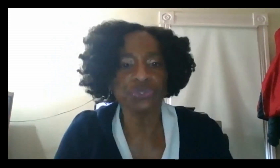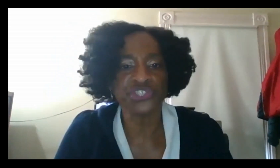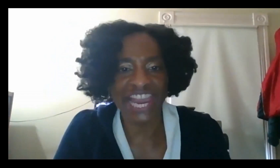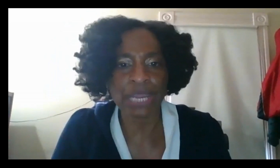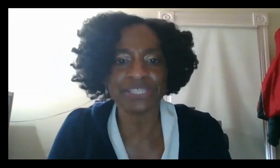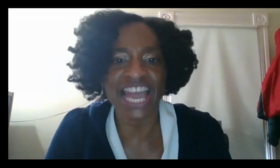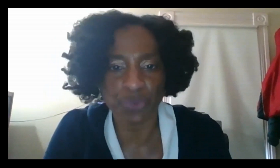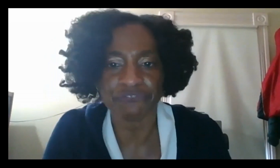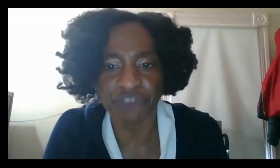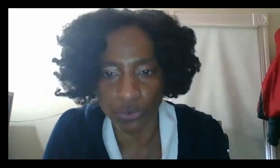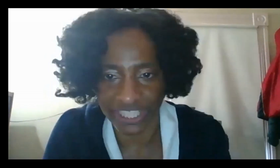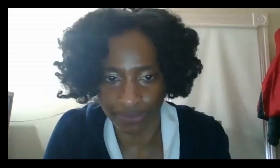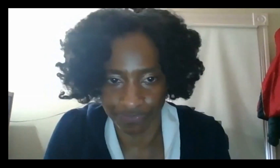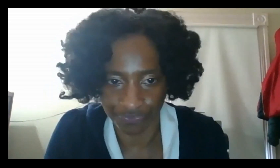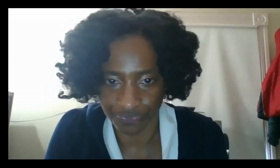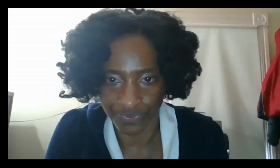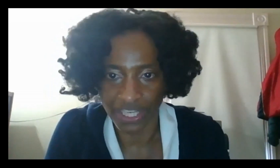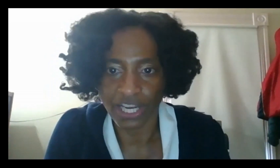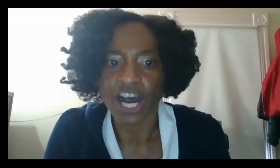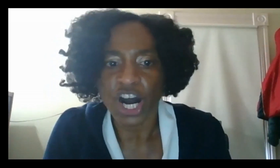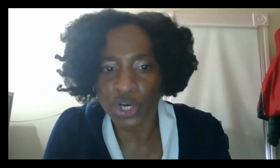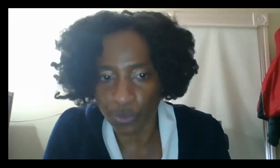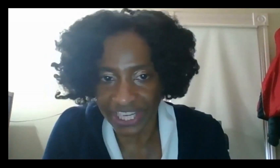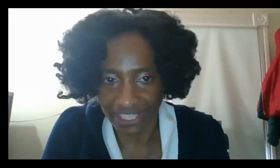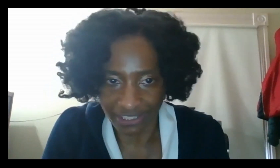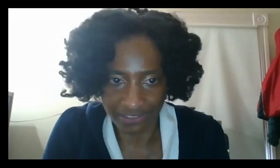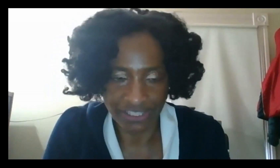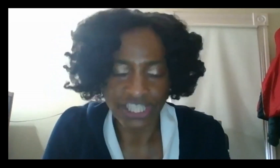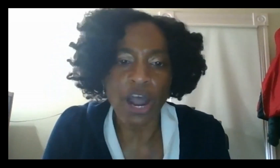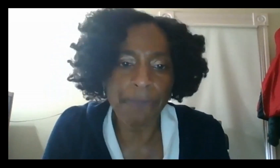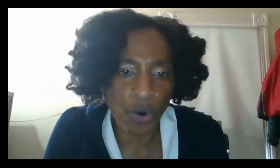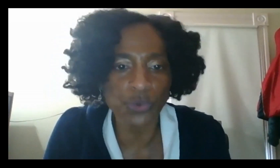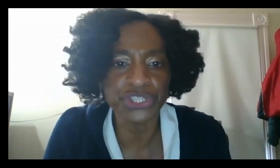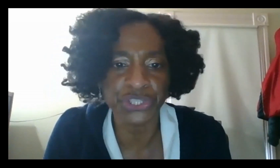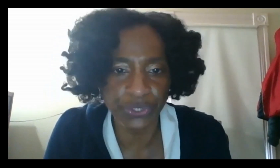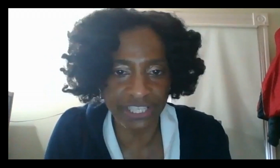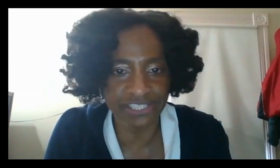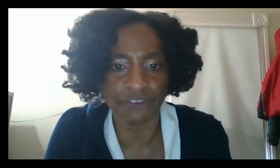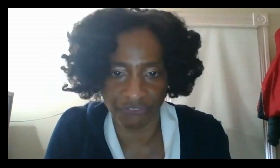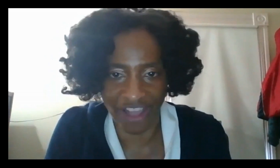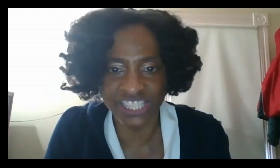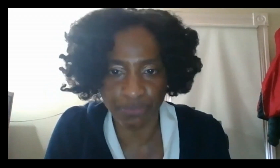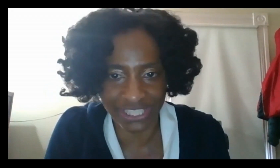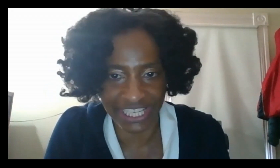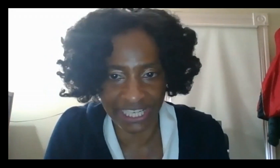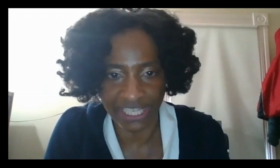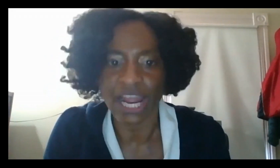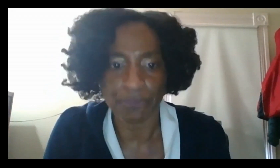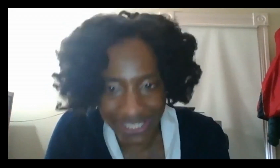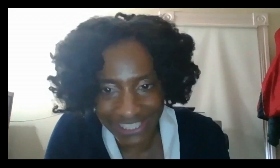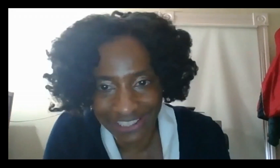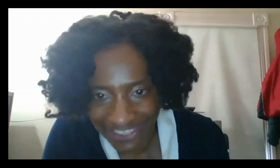Do you, James Edward Foley, agree to uphold the duties of the vice